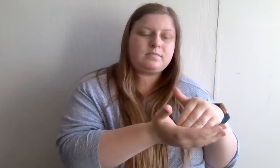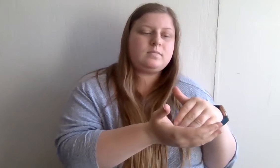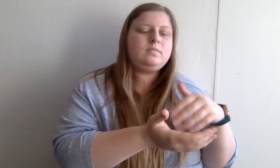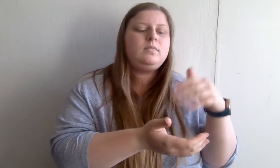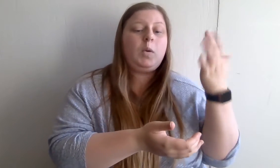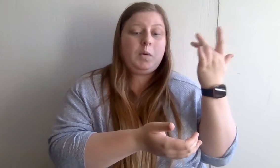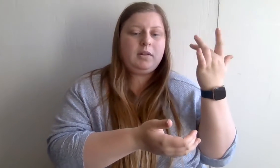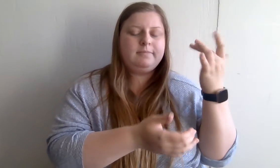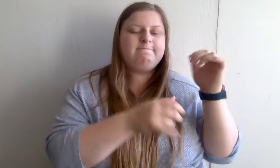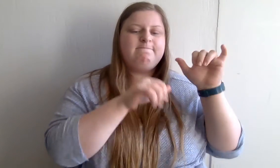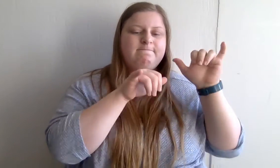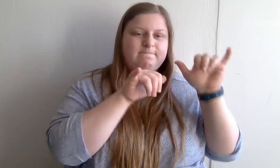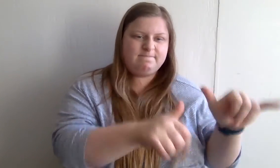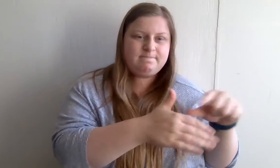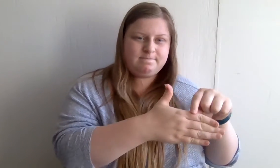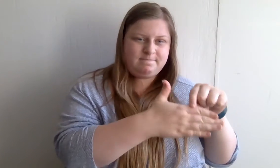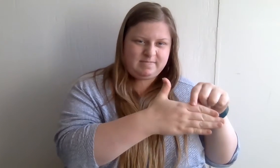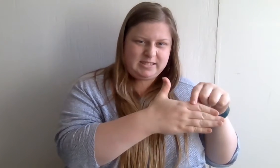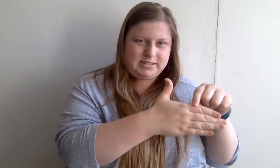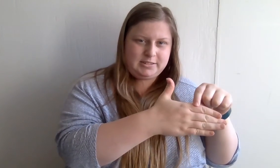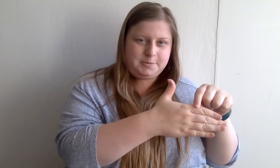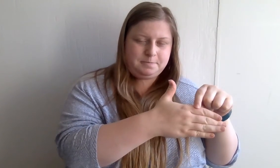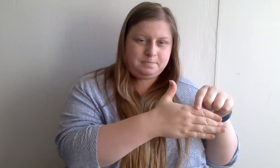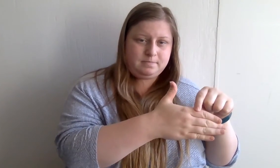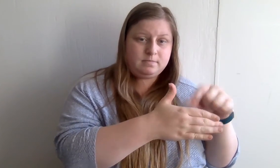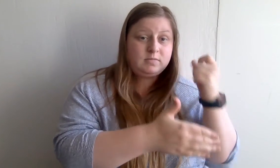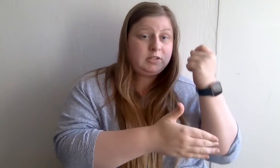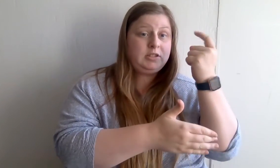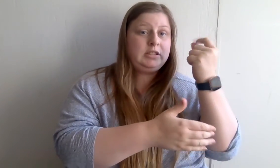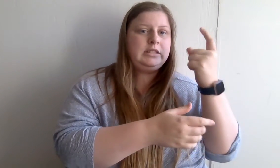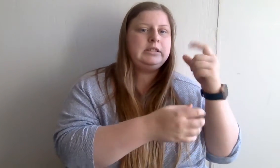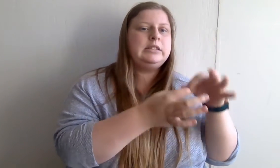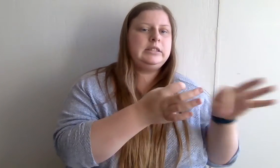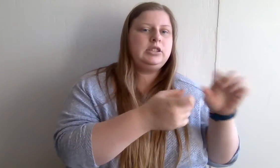I chose the sign for recasting because the content stays the same,